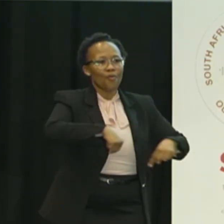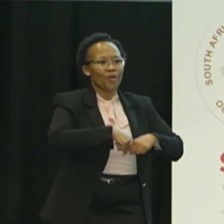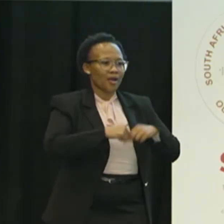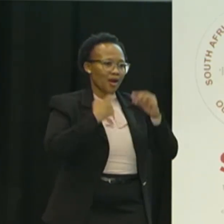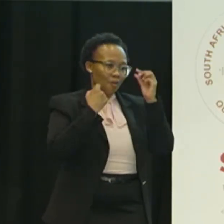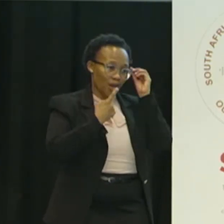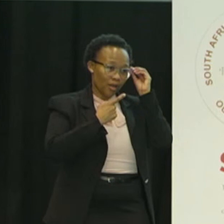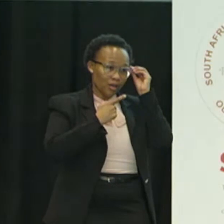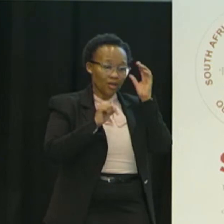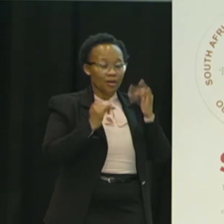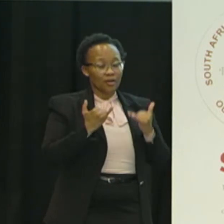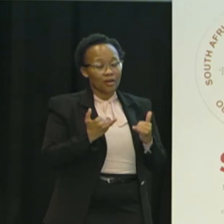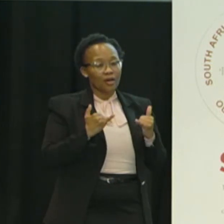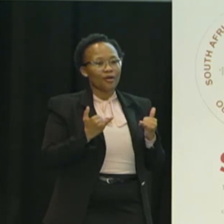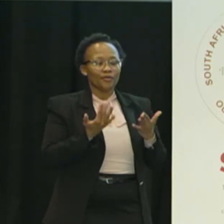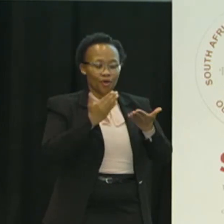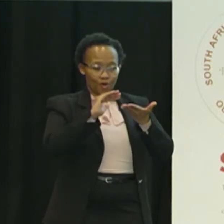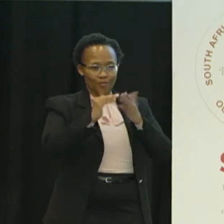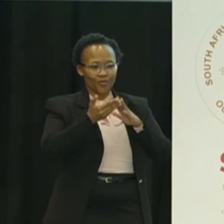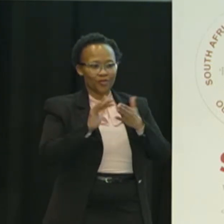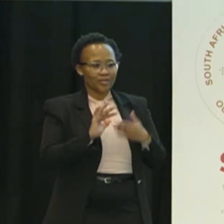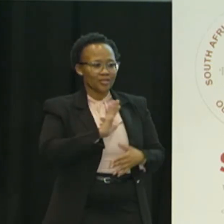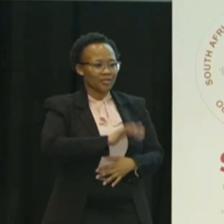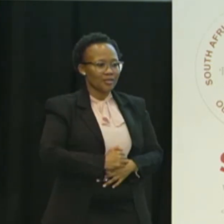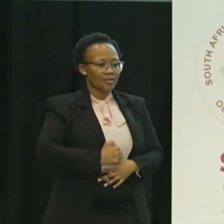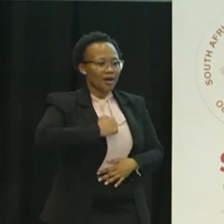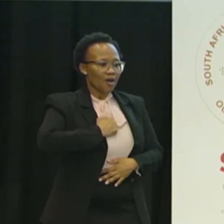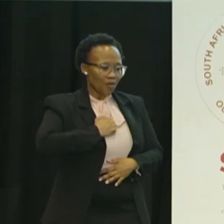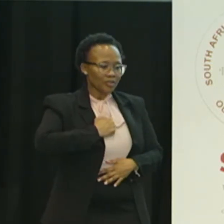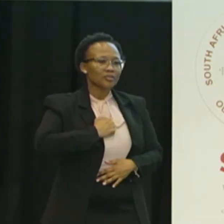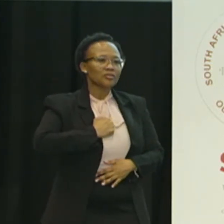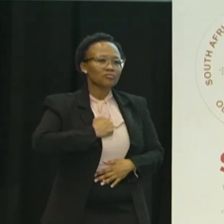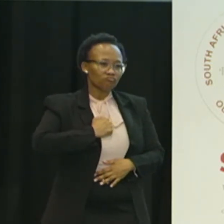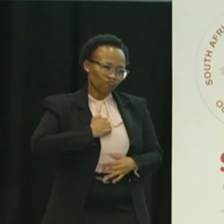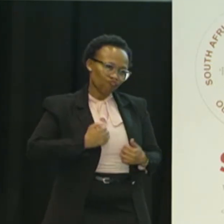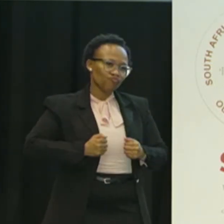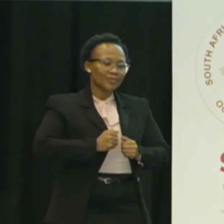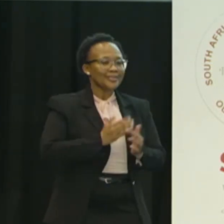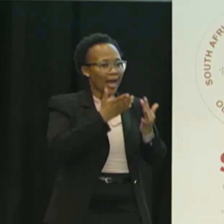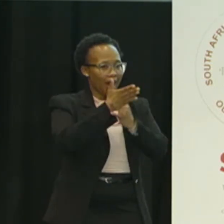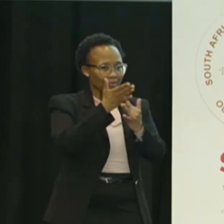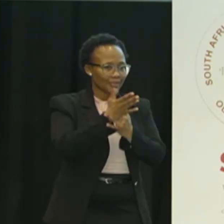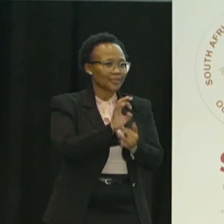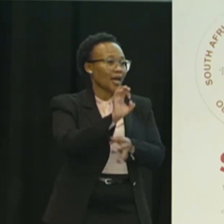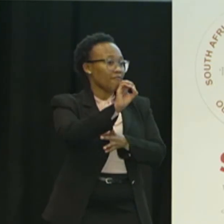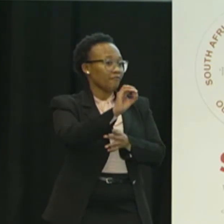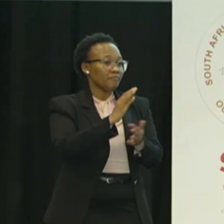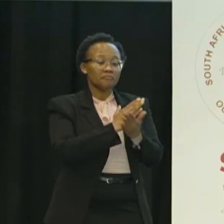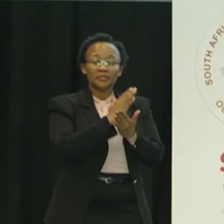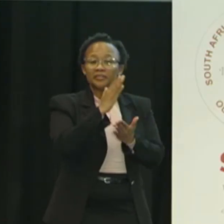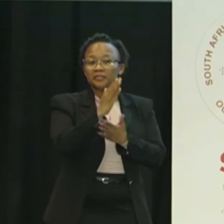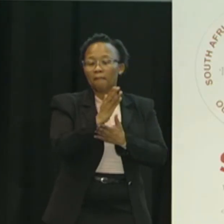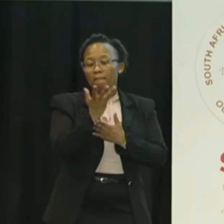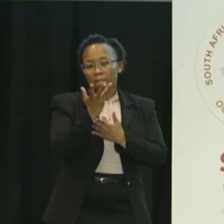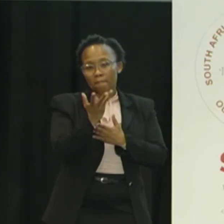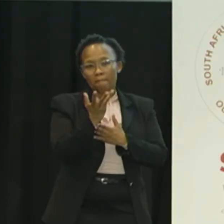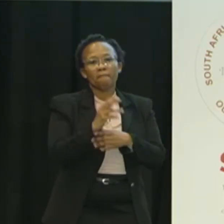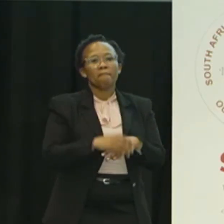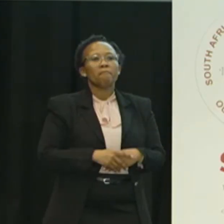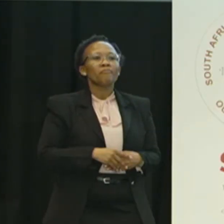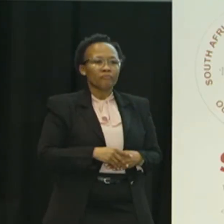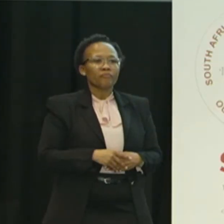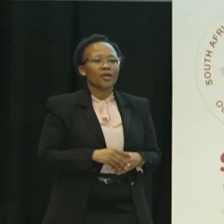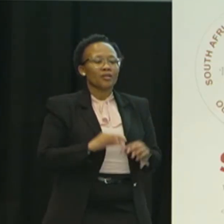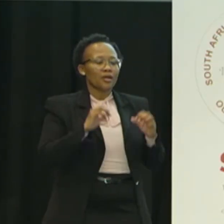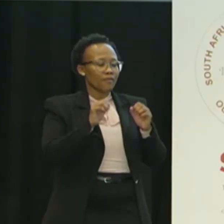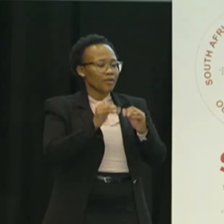our communities are accessing or not accessing, some of us are actually going through those experiences. Some of us here are